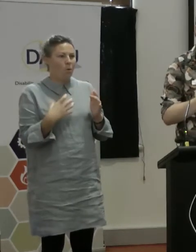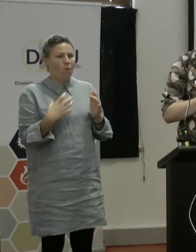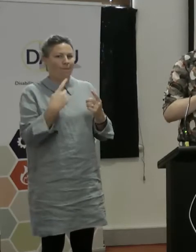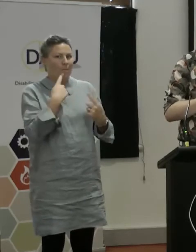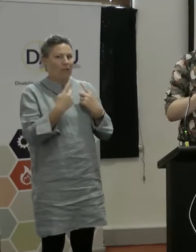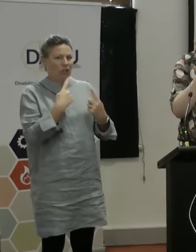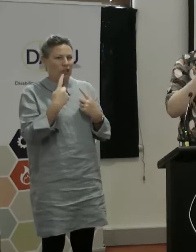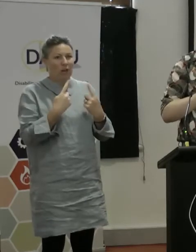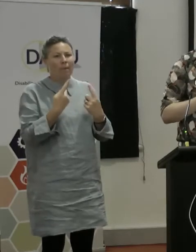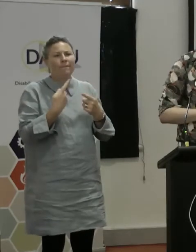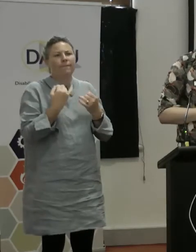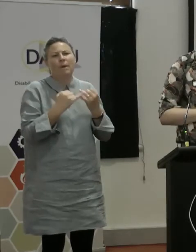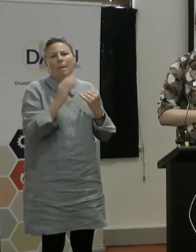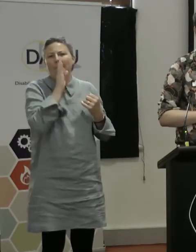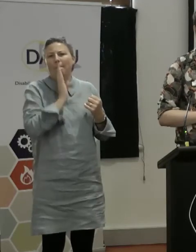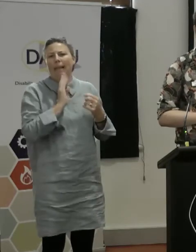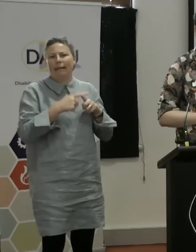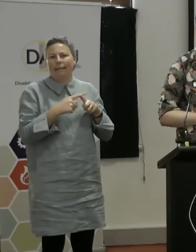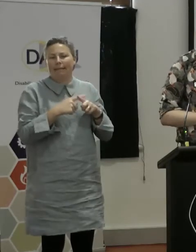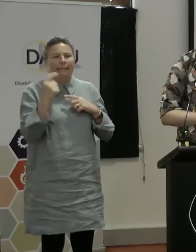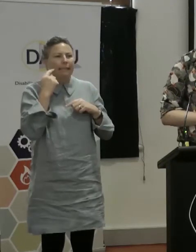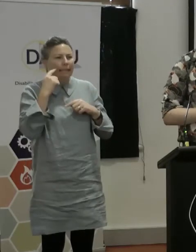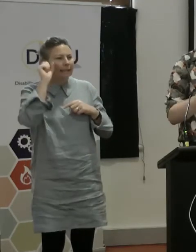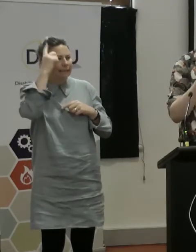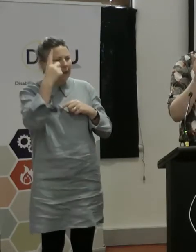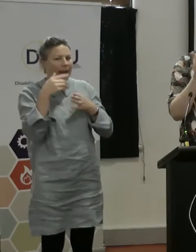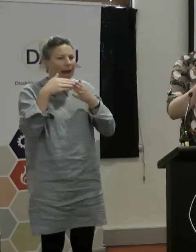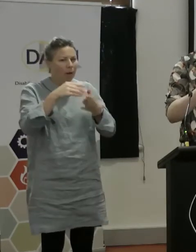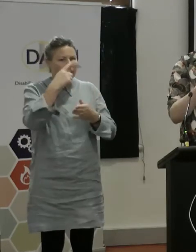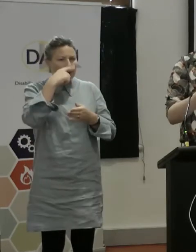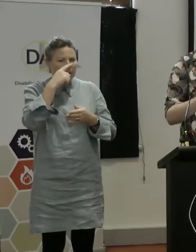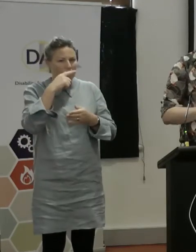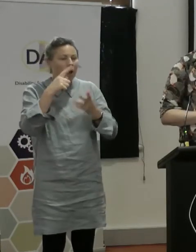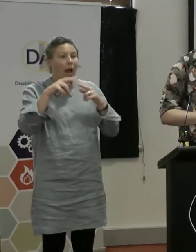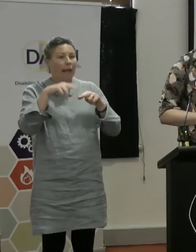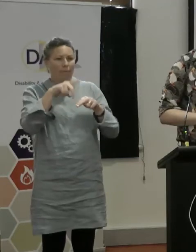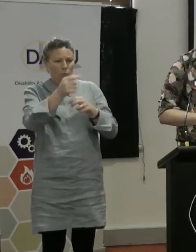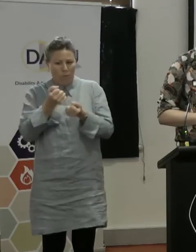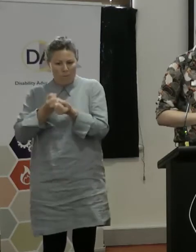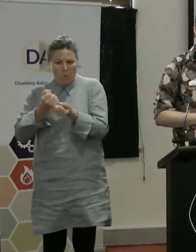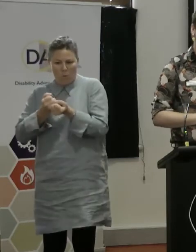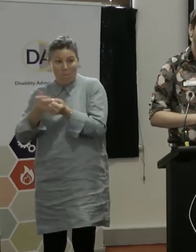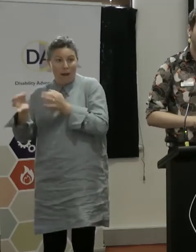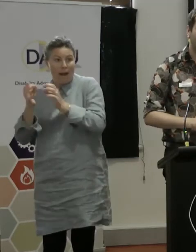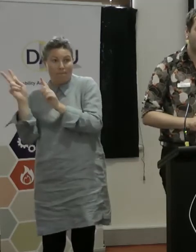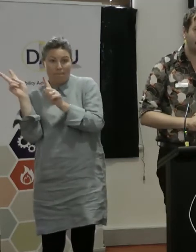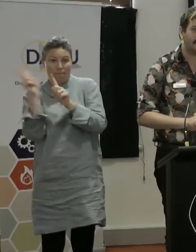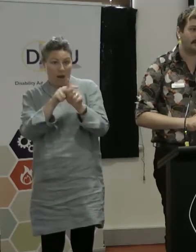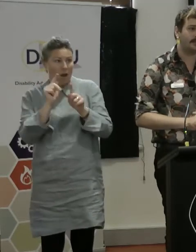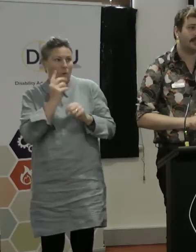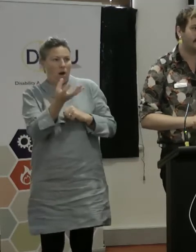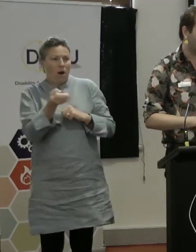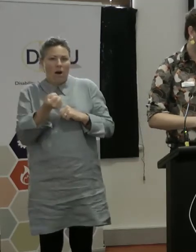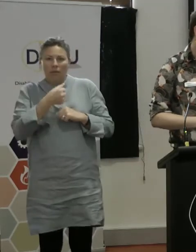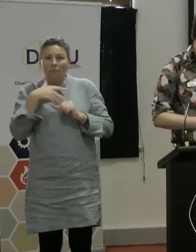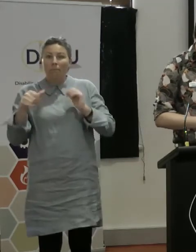it's written quite plainly. It's fairly easy to understand, but it helps people to, if you're working with someone who is going to be in receipt of a redress scheme